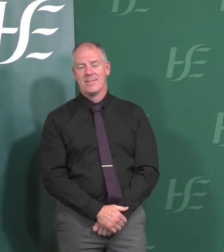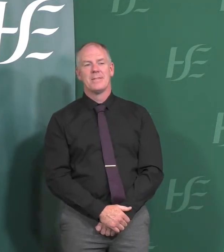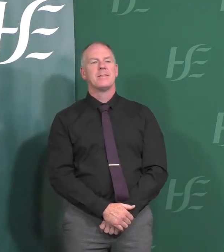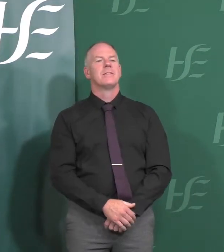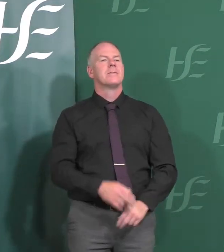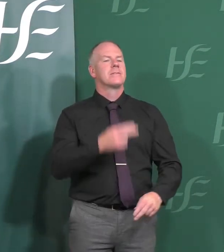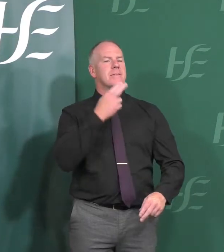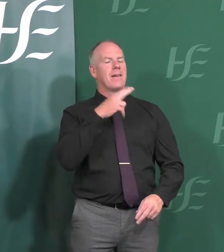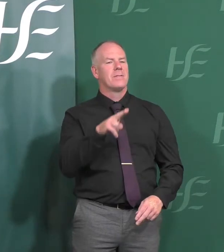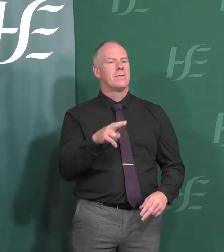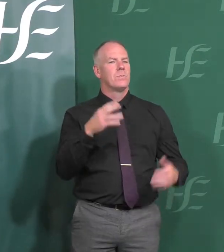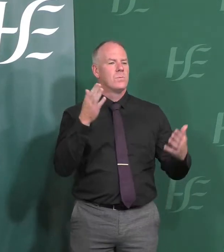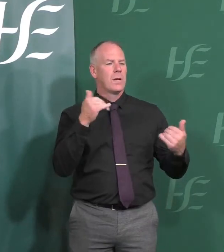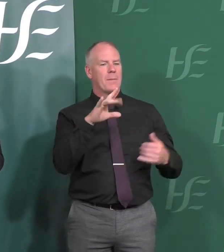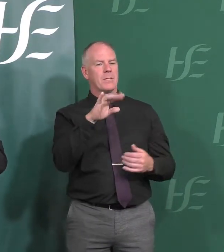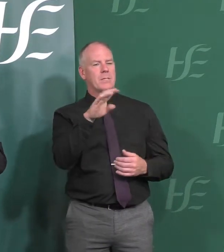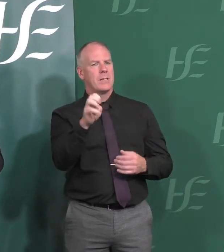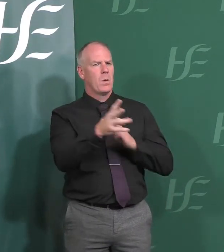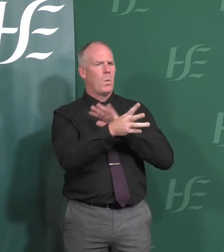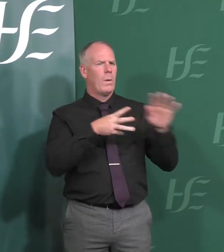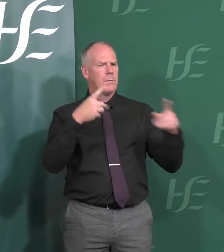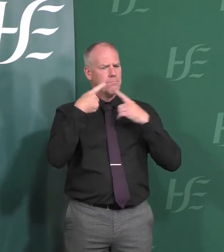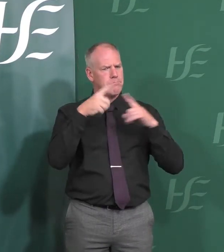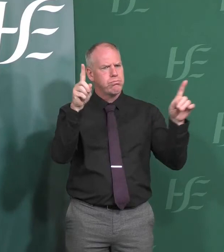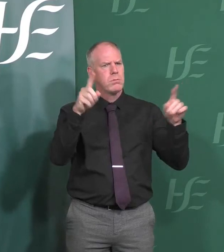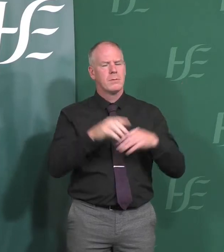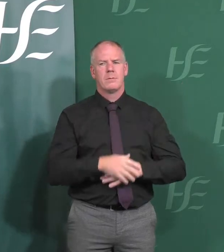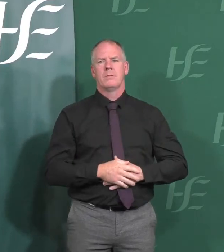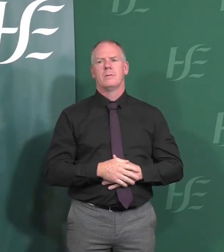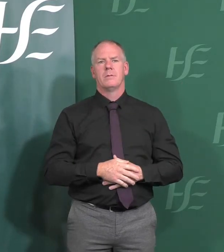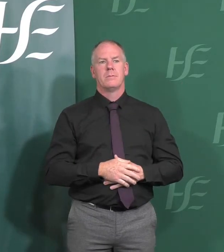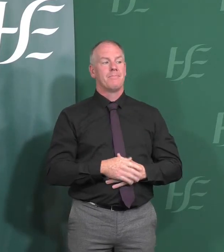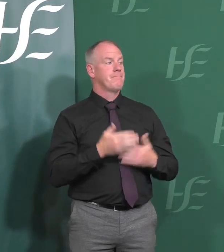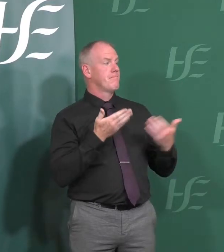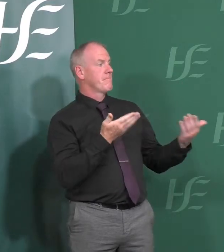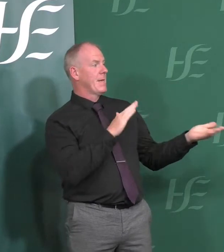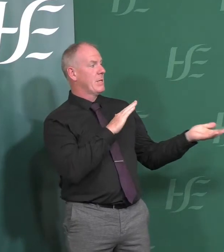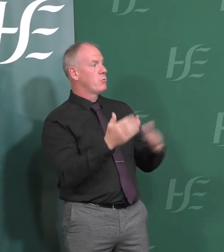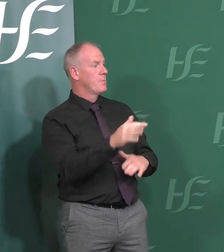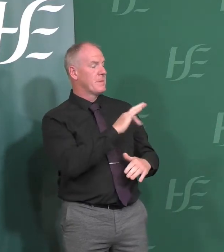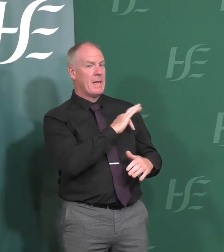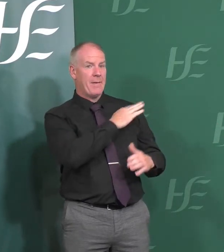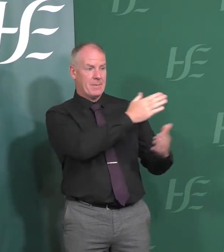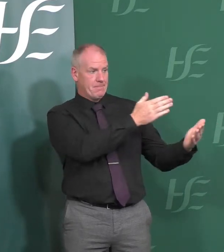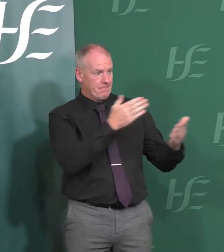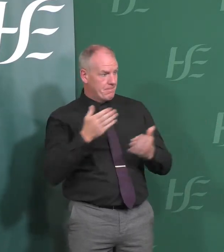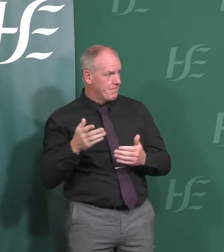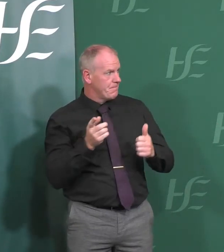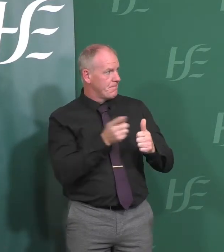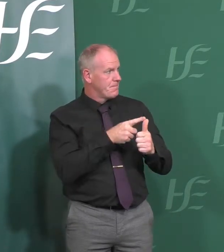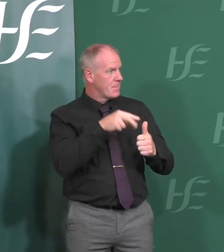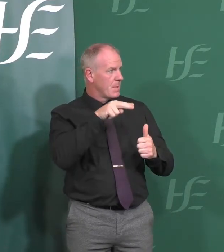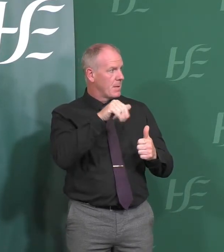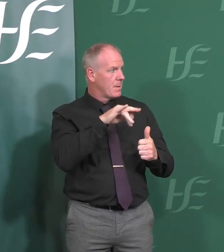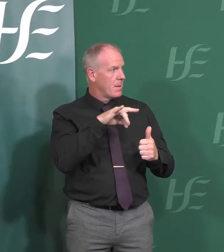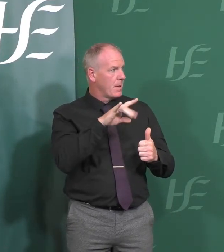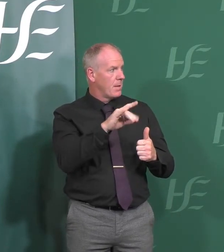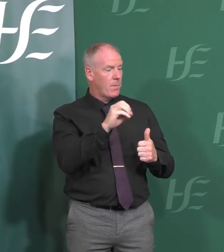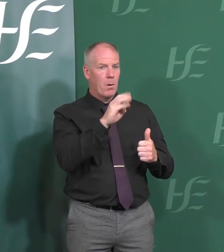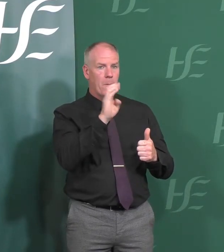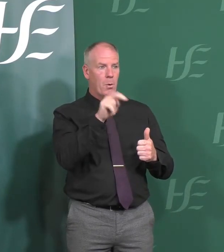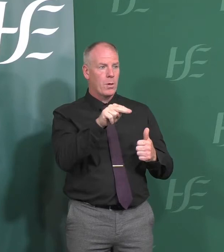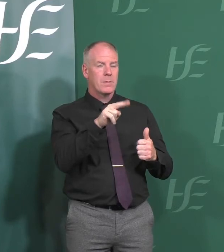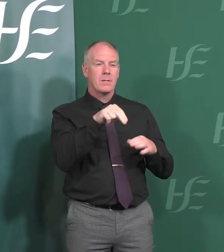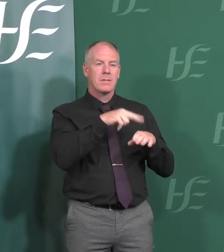Good afternoon. Welcome to the HSE weekly press briefing. Could I ask the speakers first, please, to introduce themselves from the left? Niamh